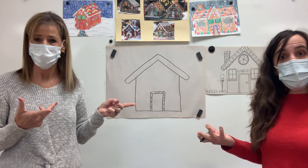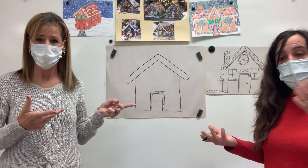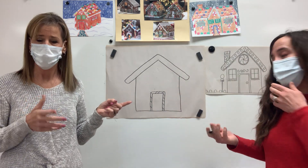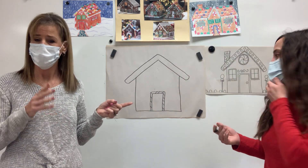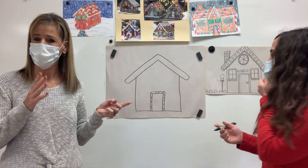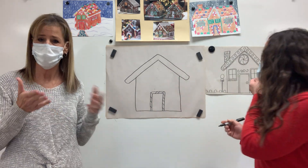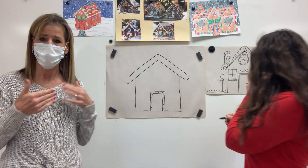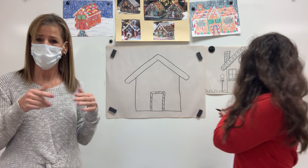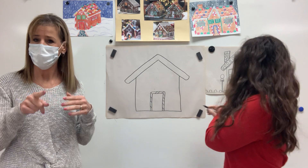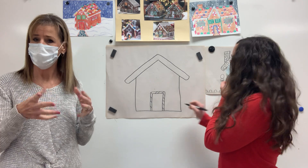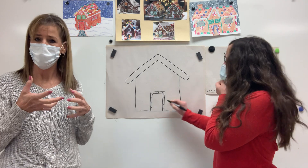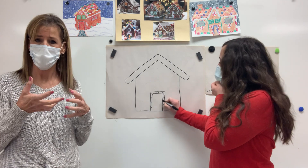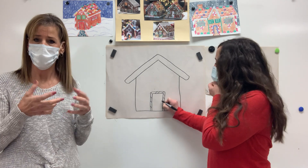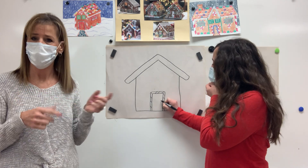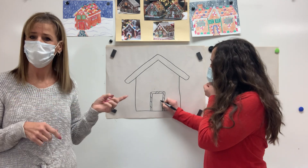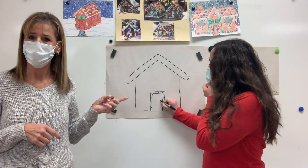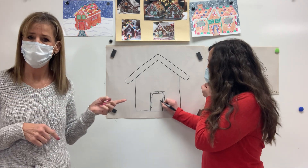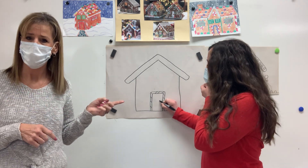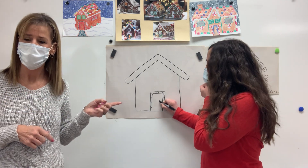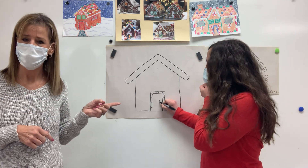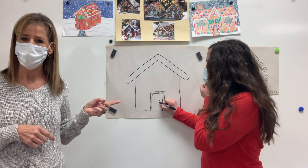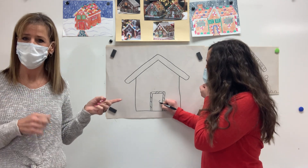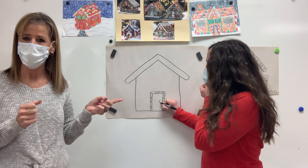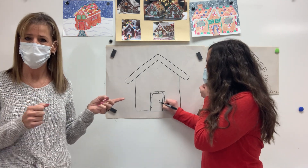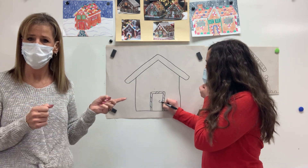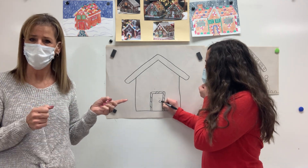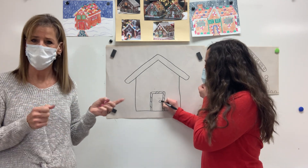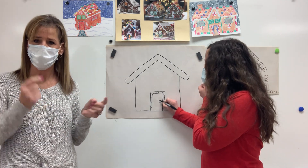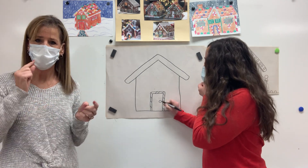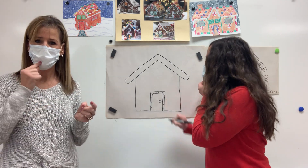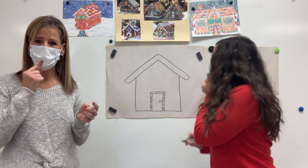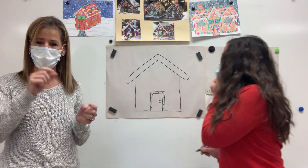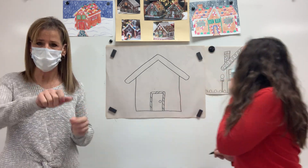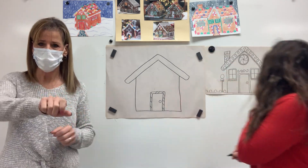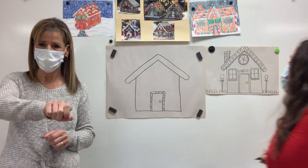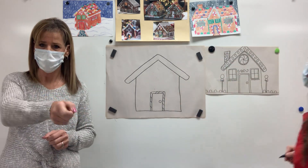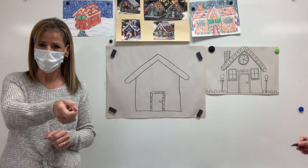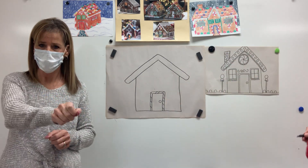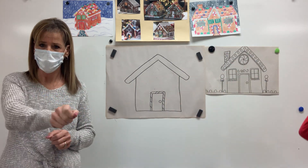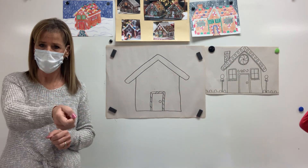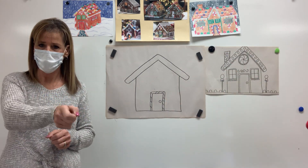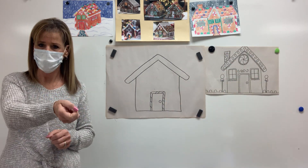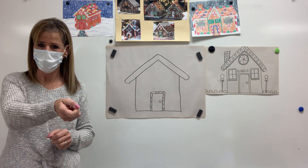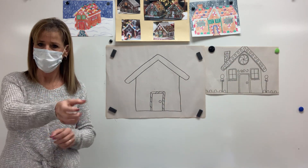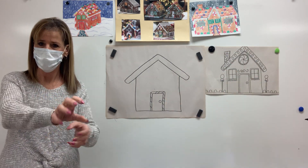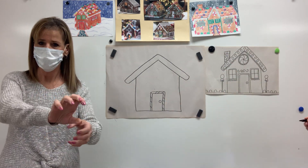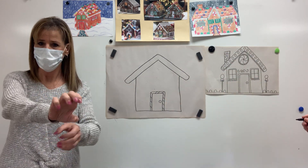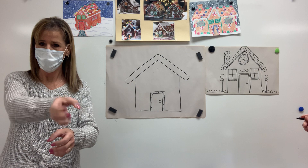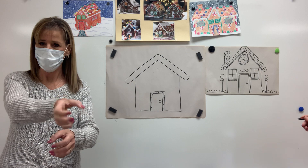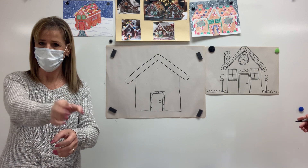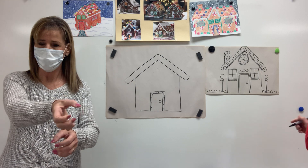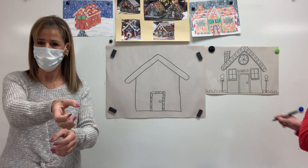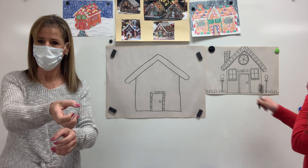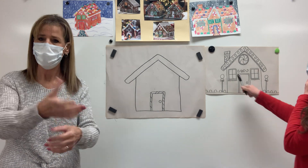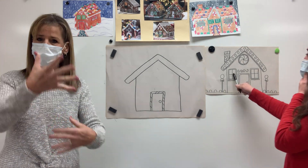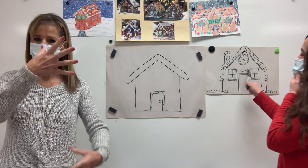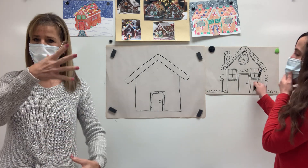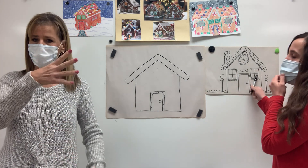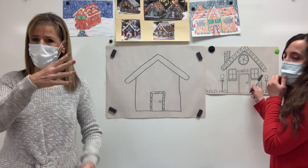you want it. Definitely make a little candy door handle. Now you could add some windows. I have 2 windows